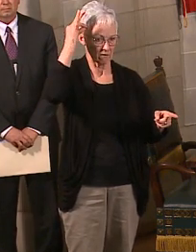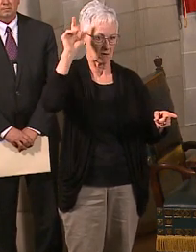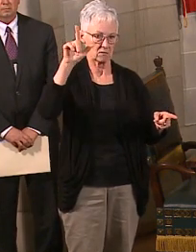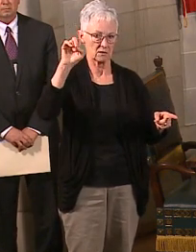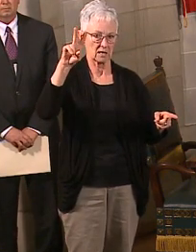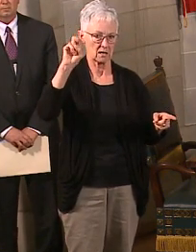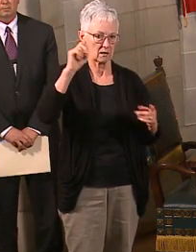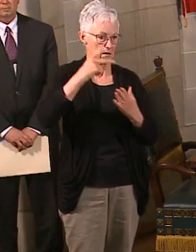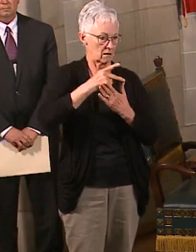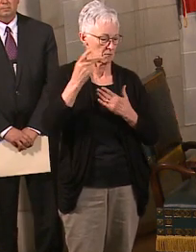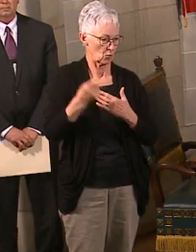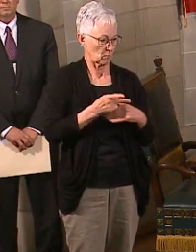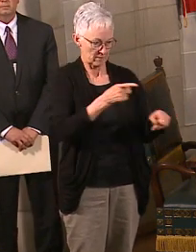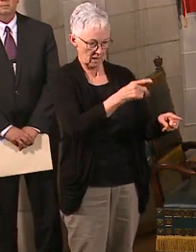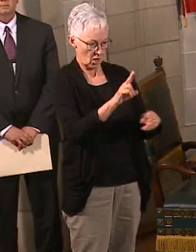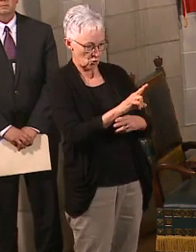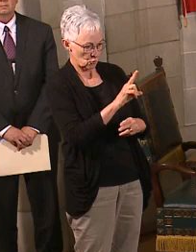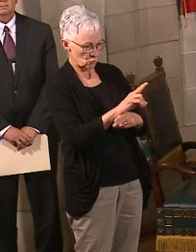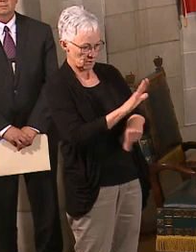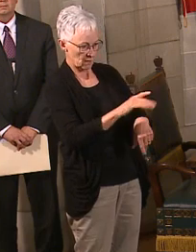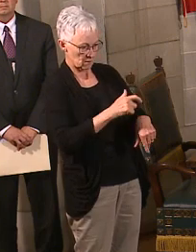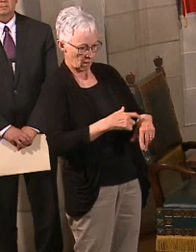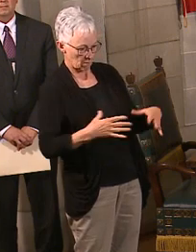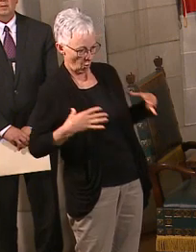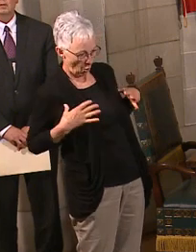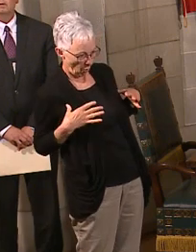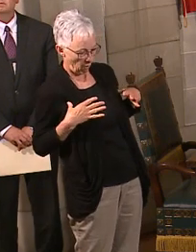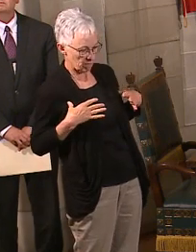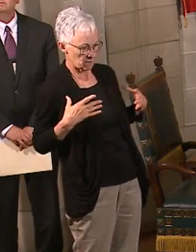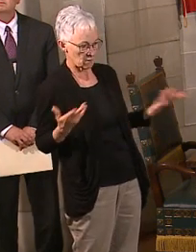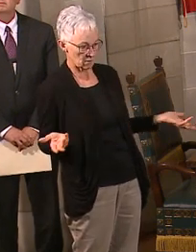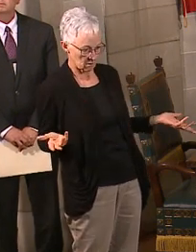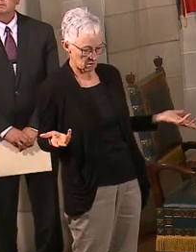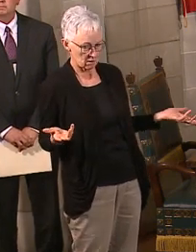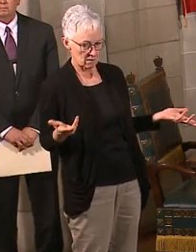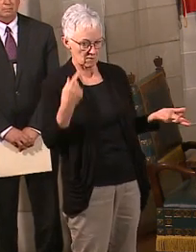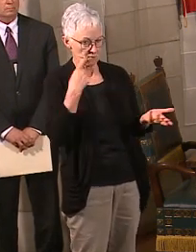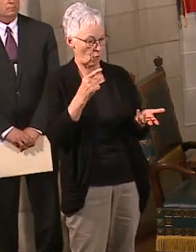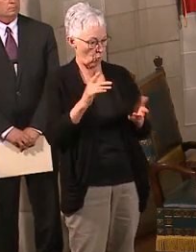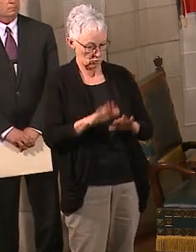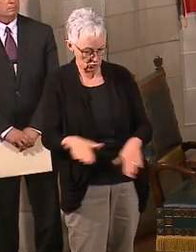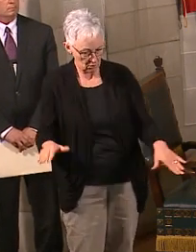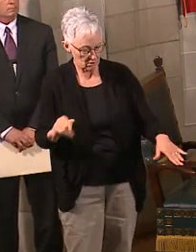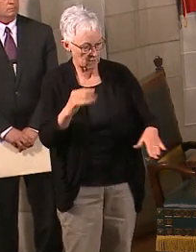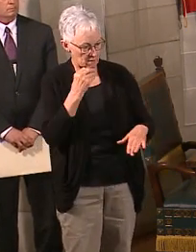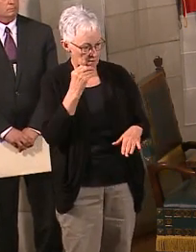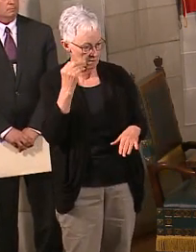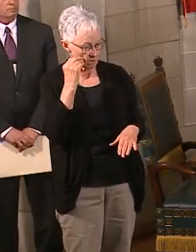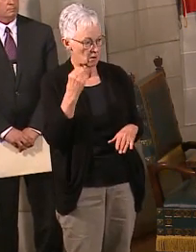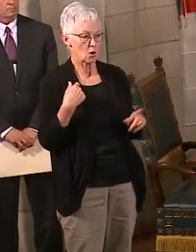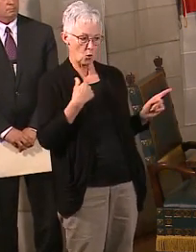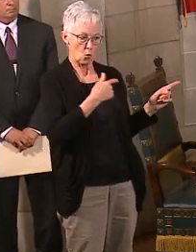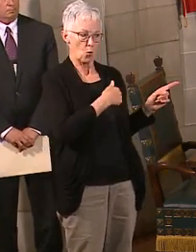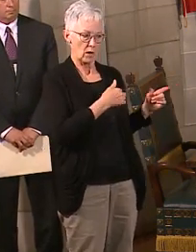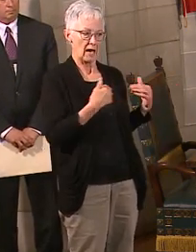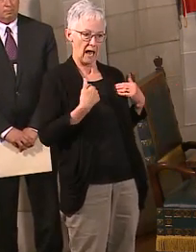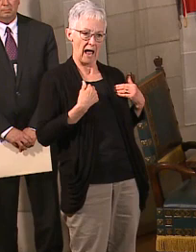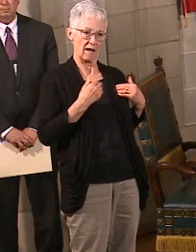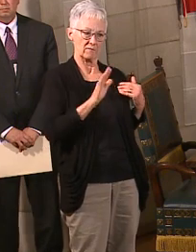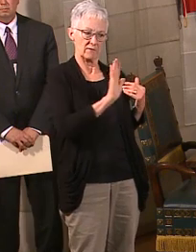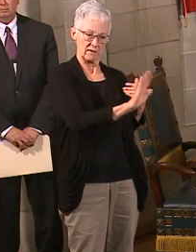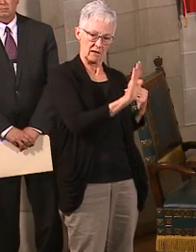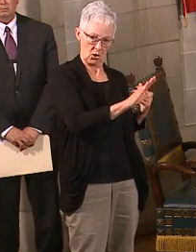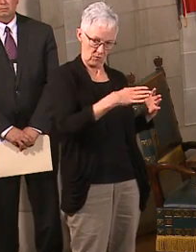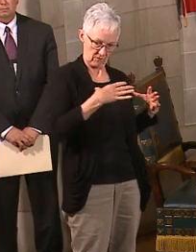not attending school? Again, obviously, staff have their paid time off. We also have an extended leave program, or rather, a